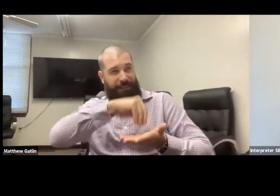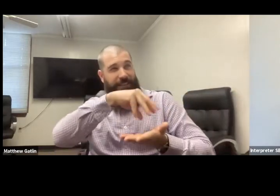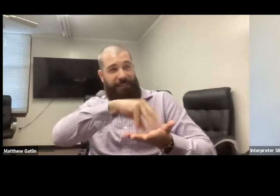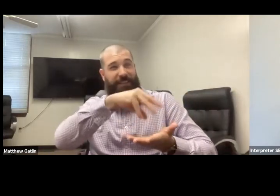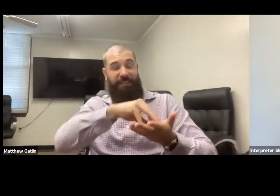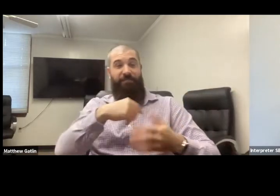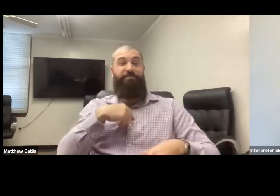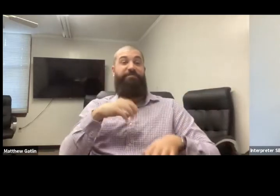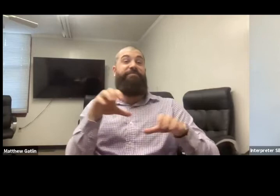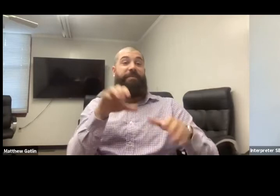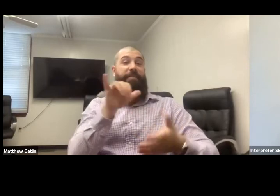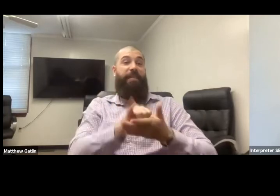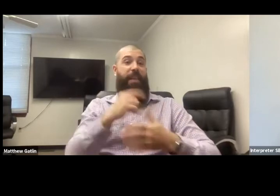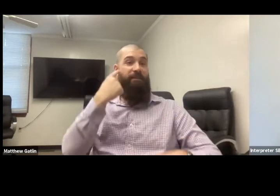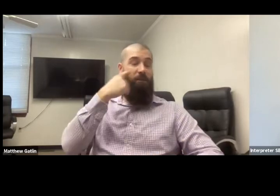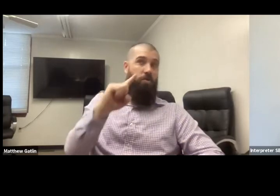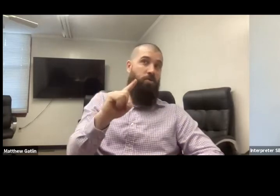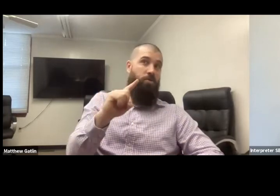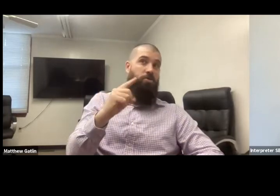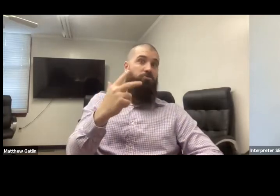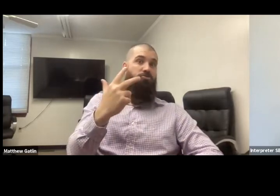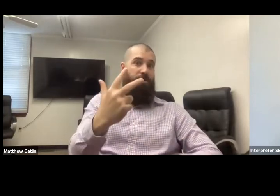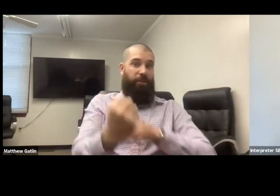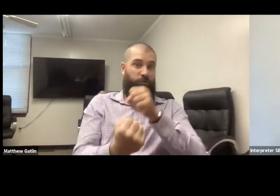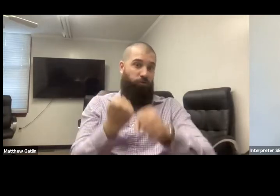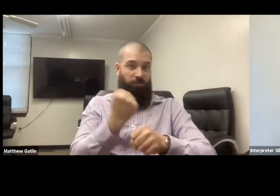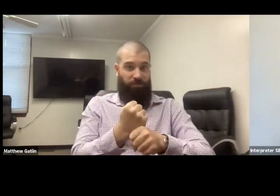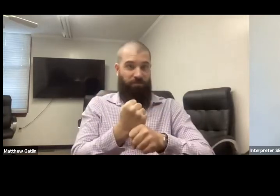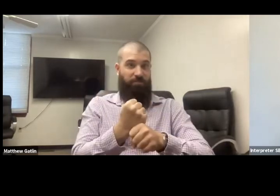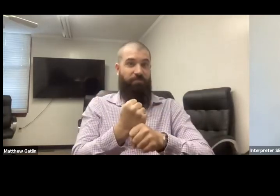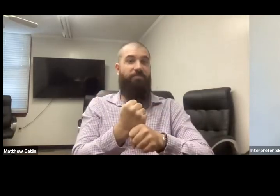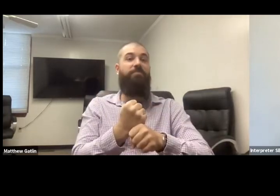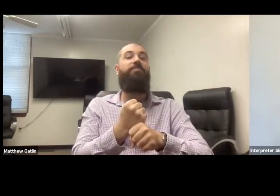You know, lots of learning, lots of teaching. And we did that for